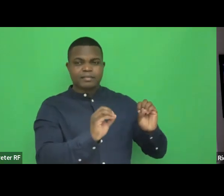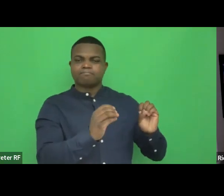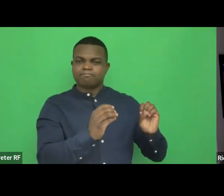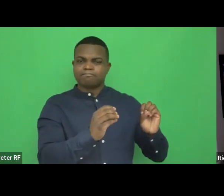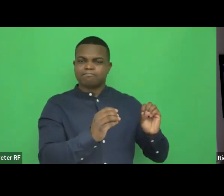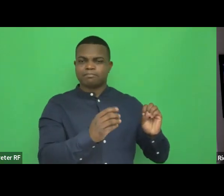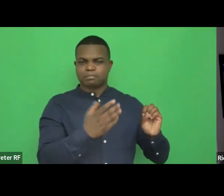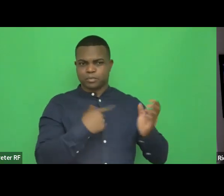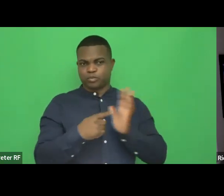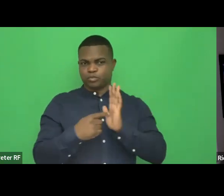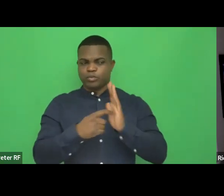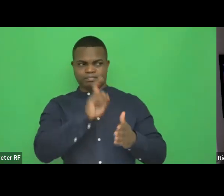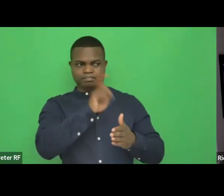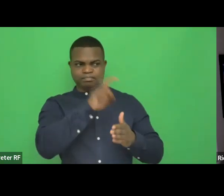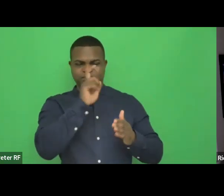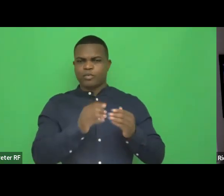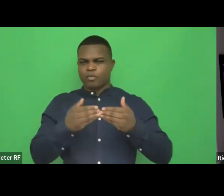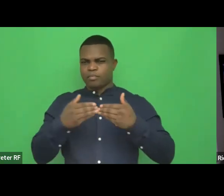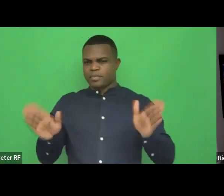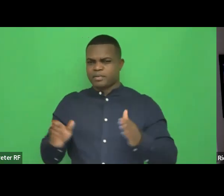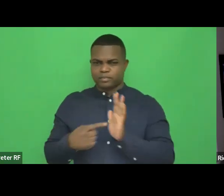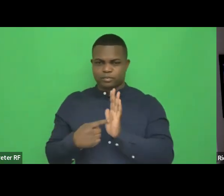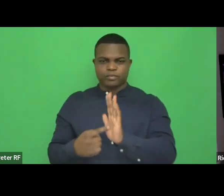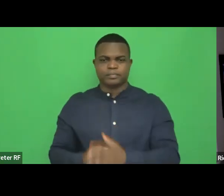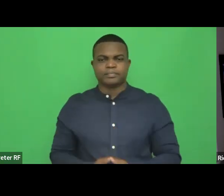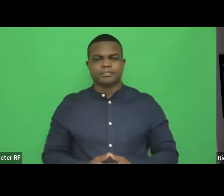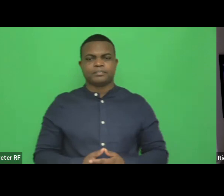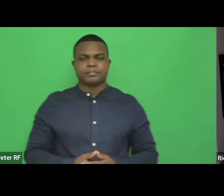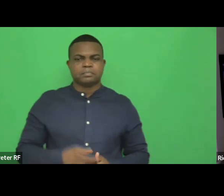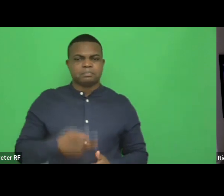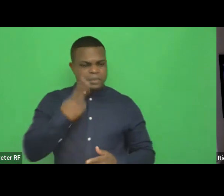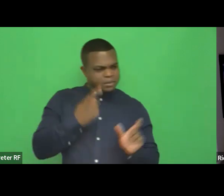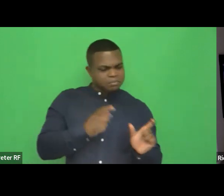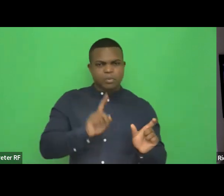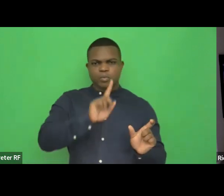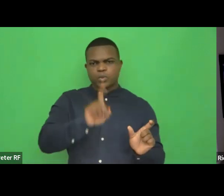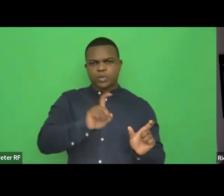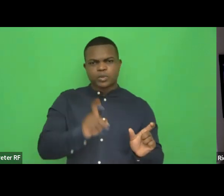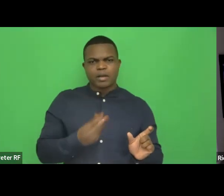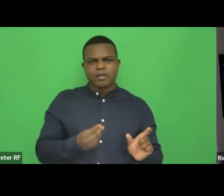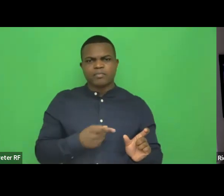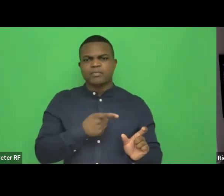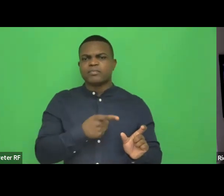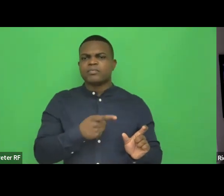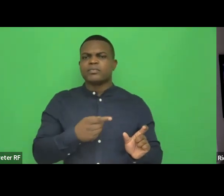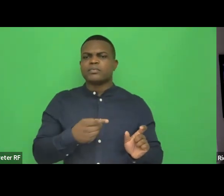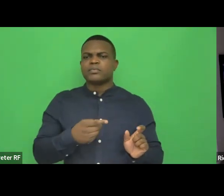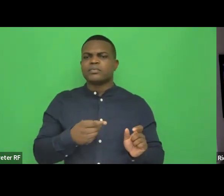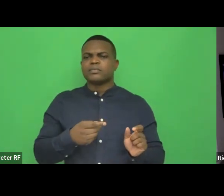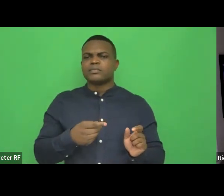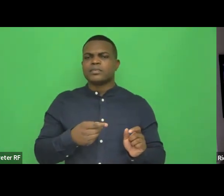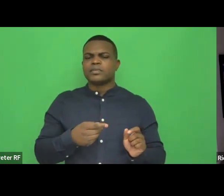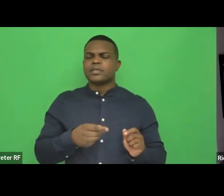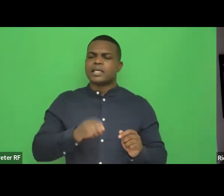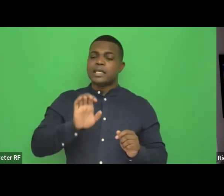EPUB? And there was another about accessibility. So just to mention that one of the